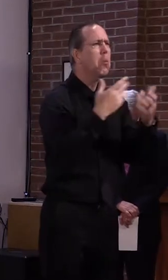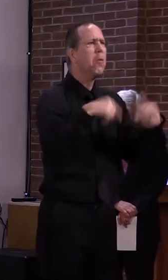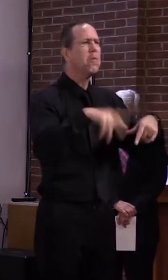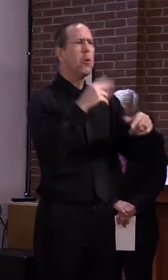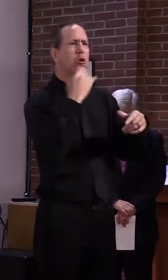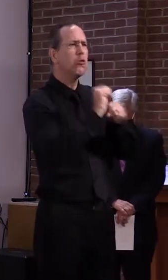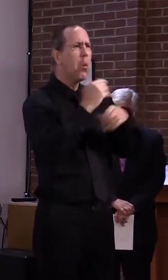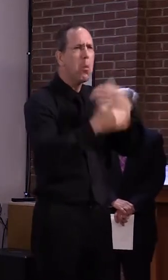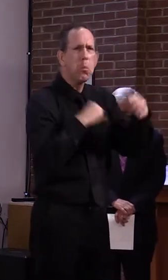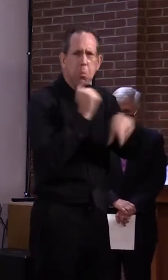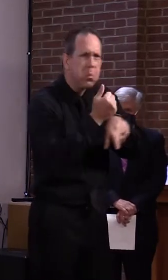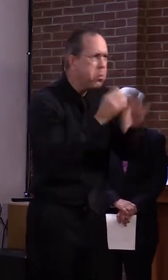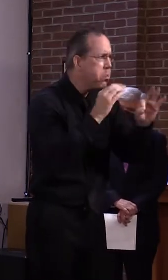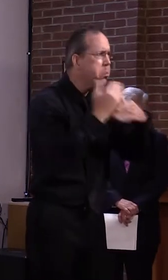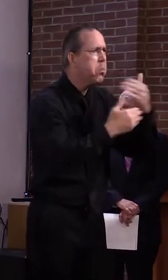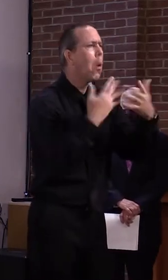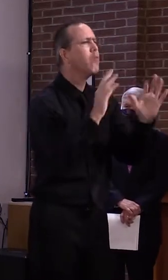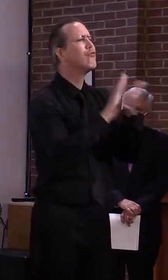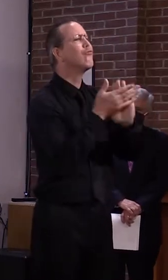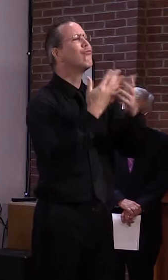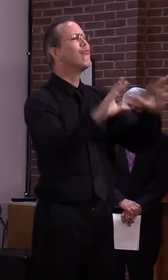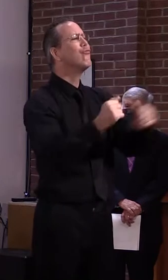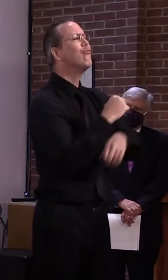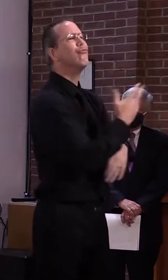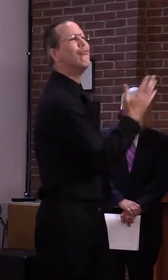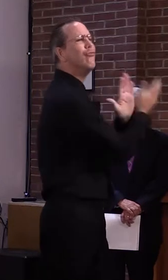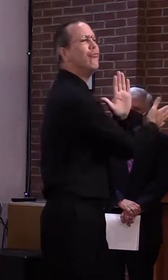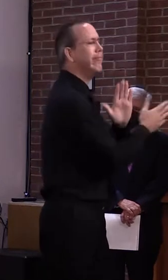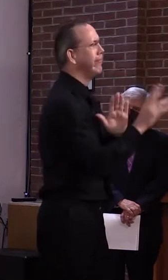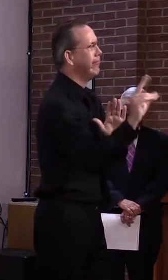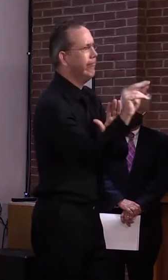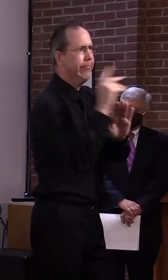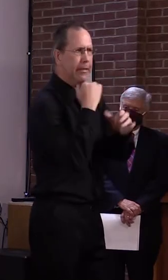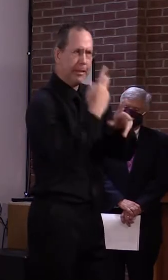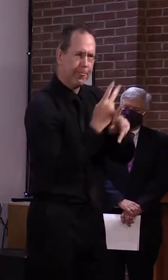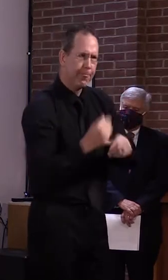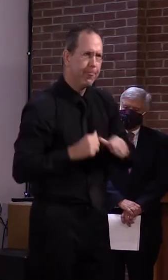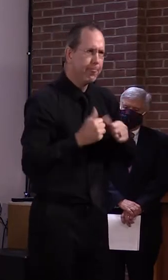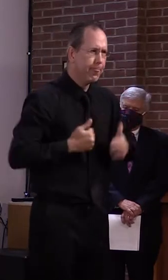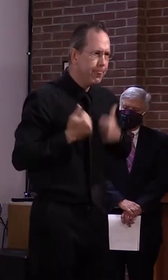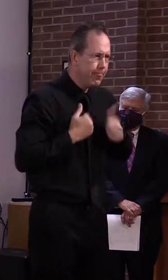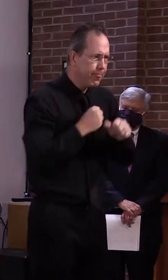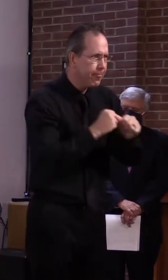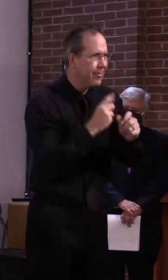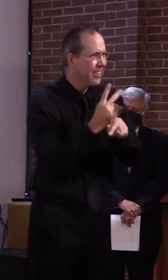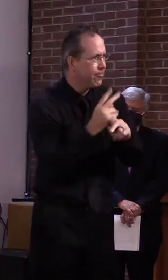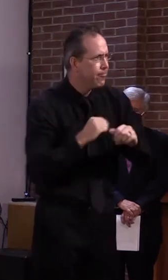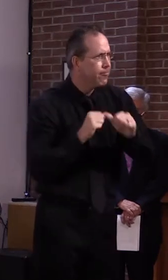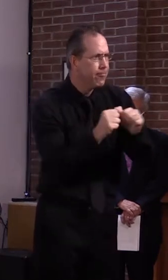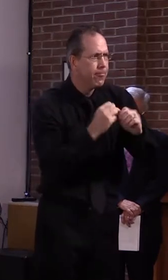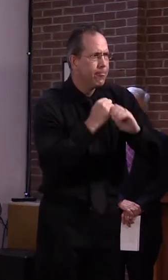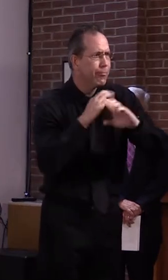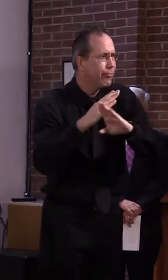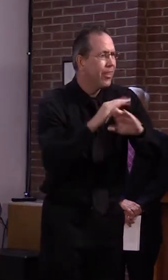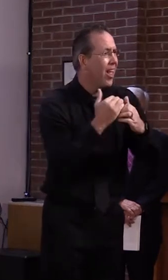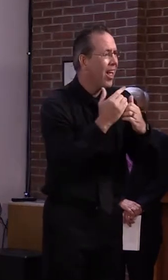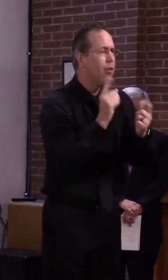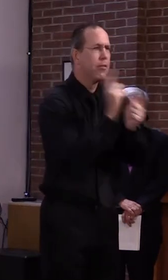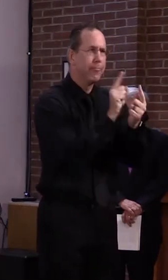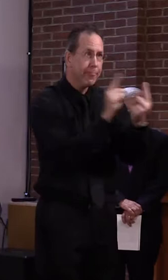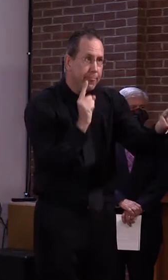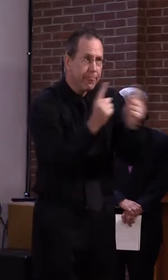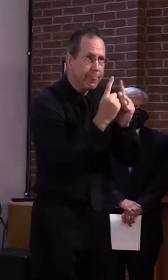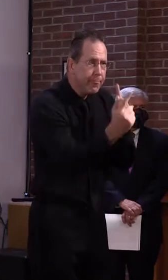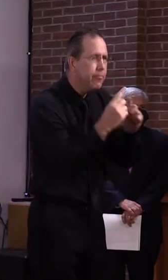vigilant. That means physically distancing, masking up in public, washing your hands a